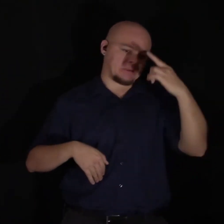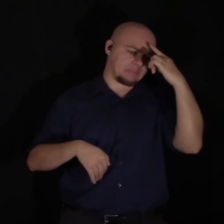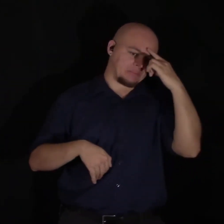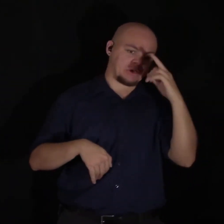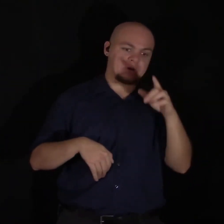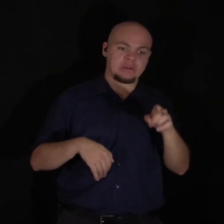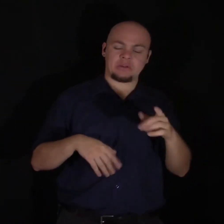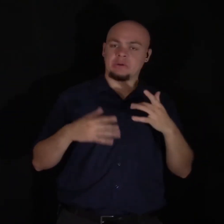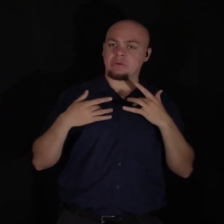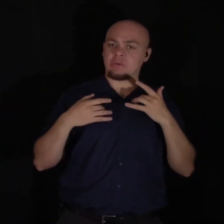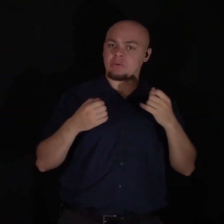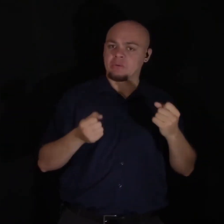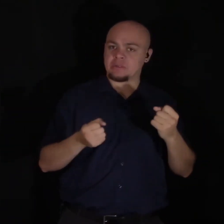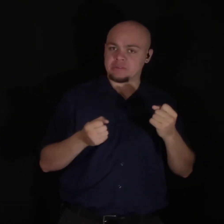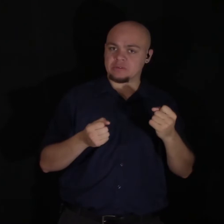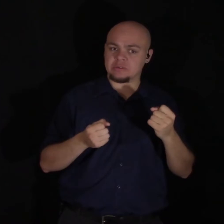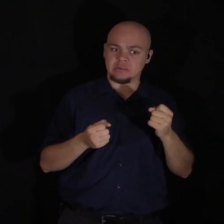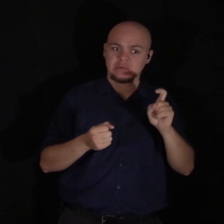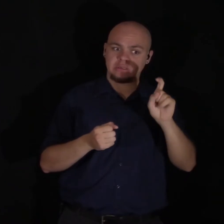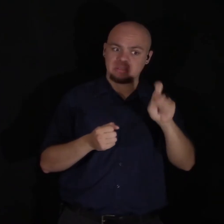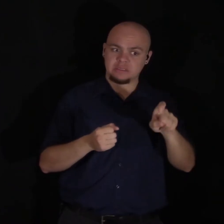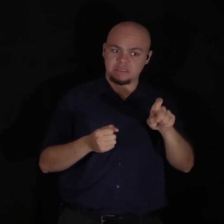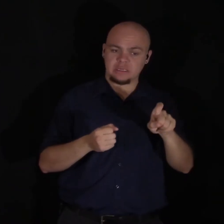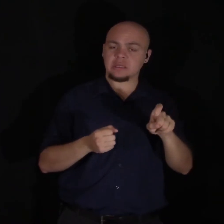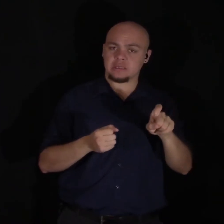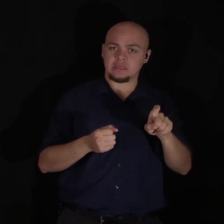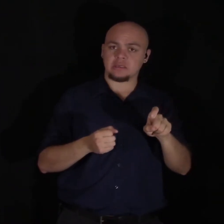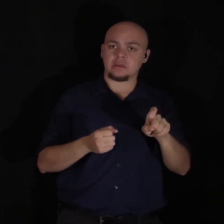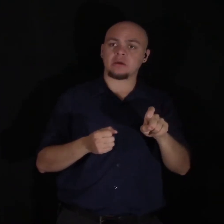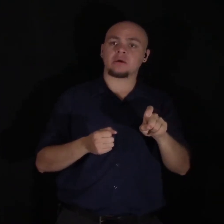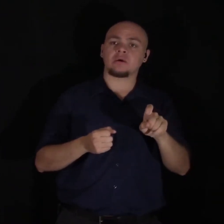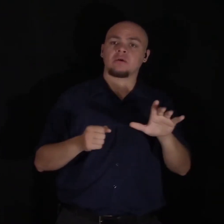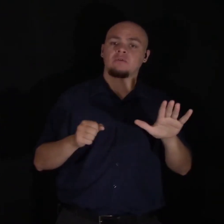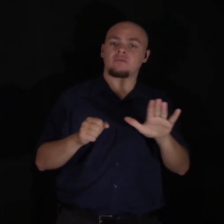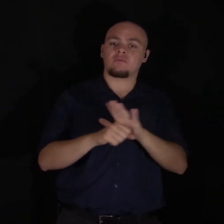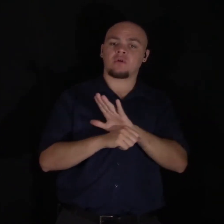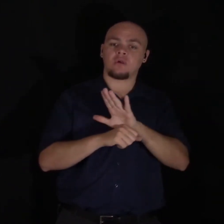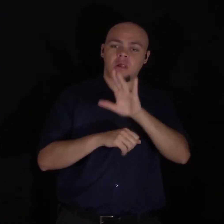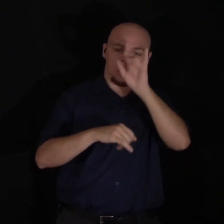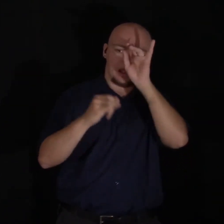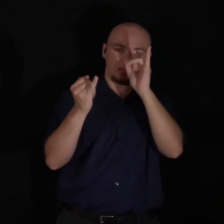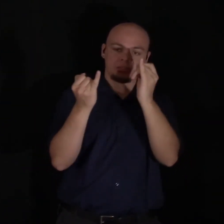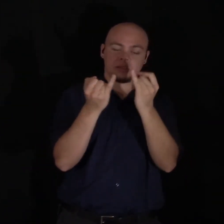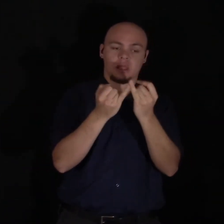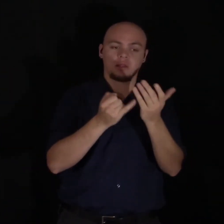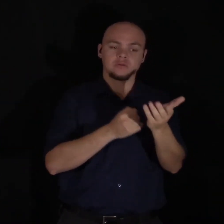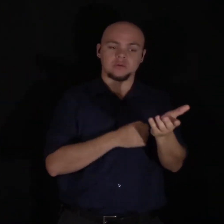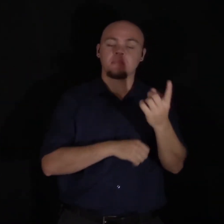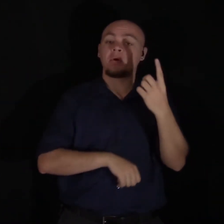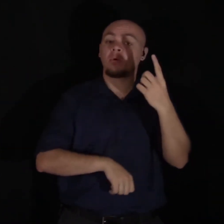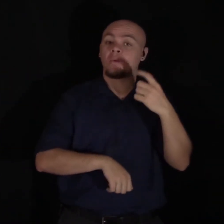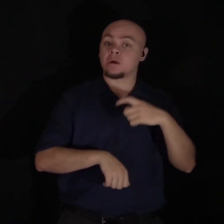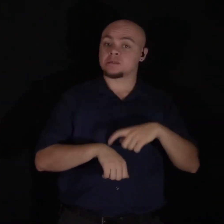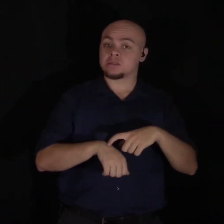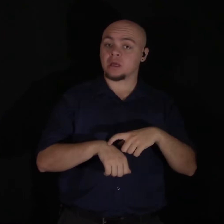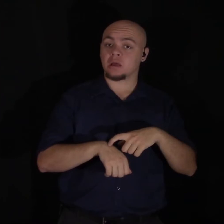restoration evidently depended upon entire repose. Once, however, the lieutenant